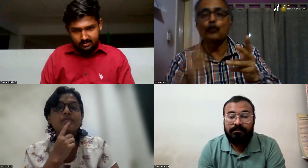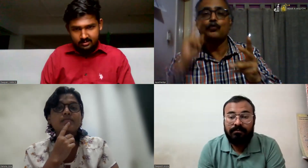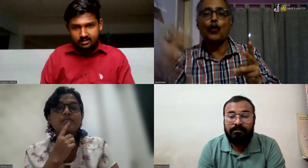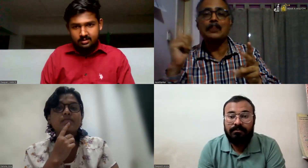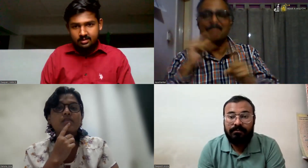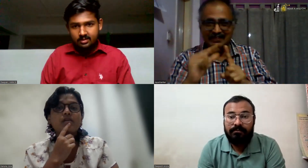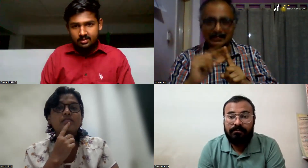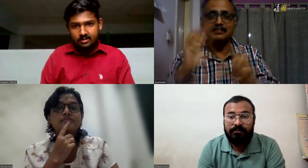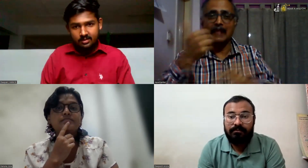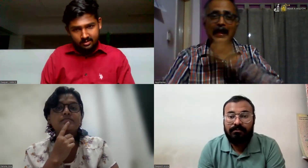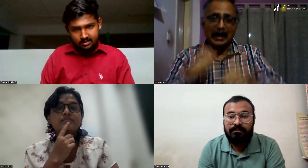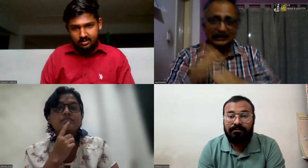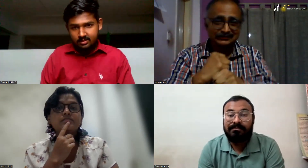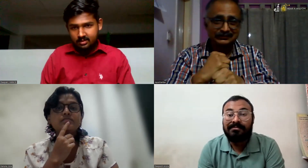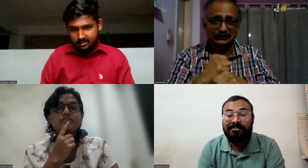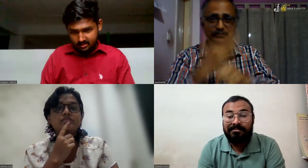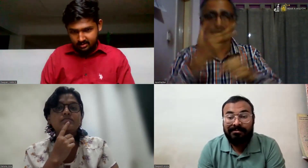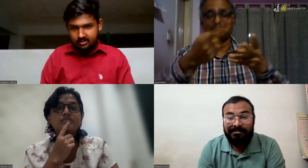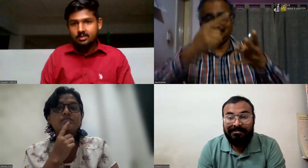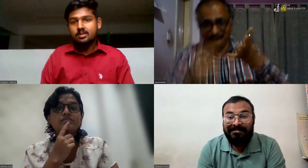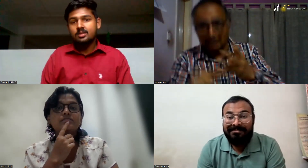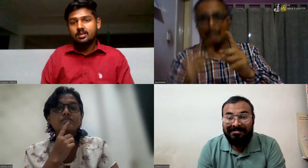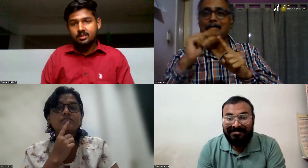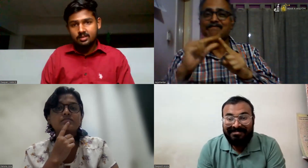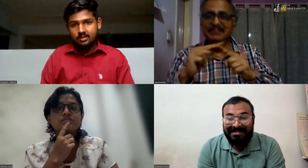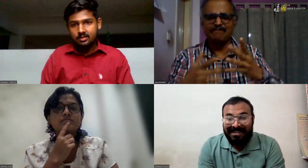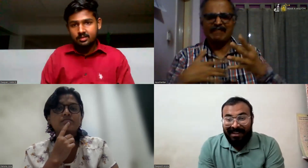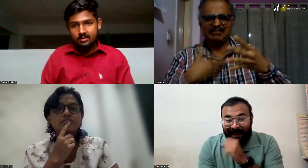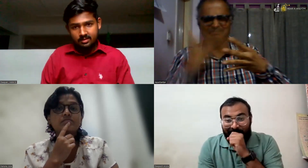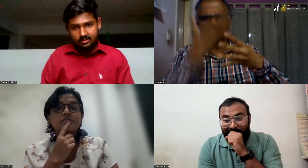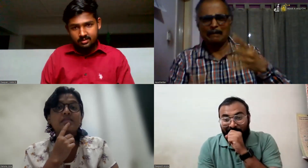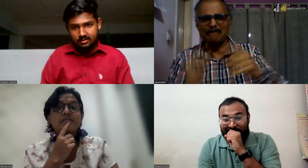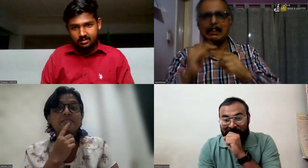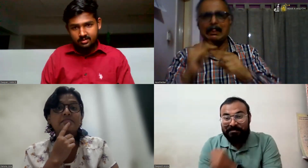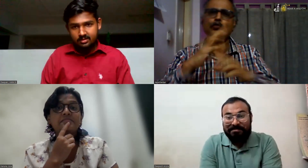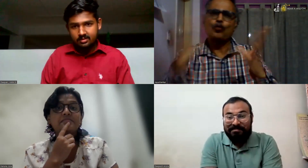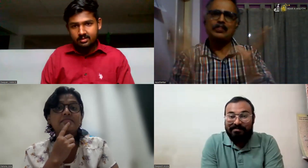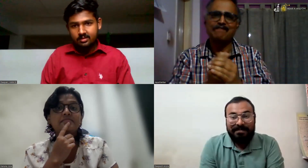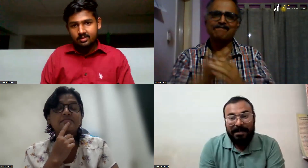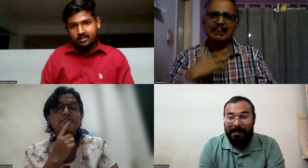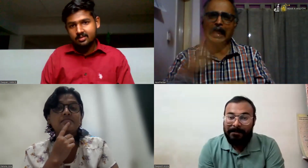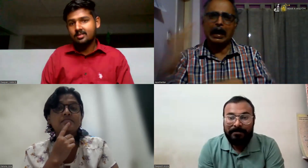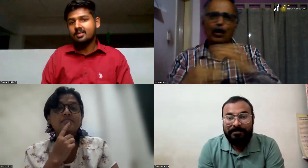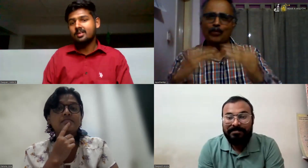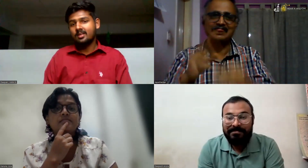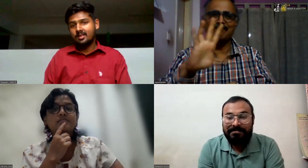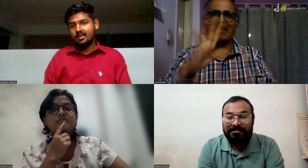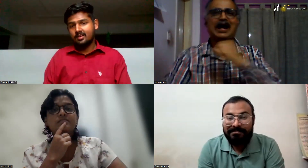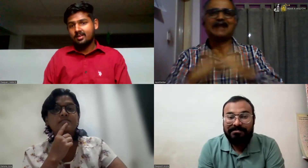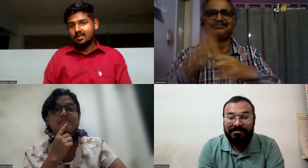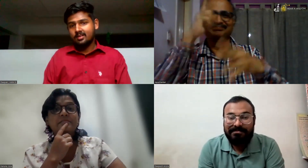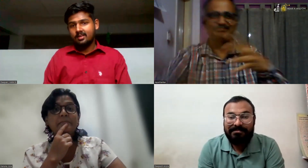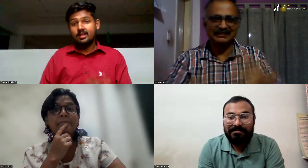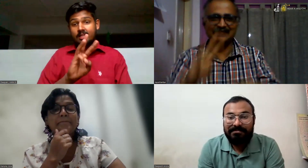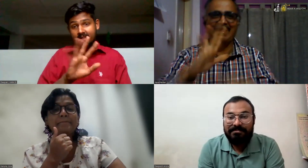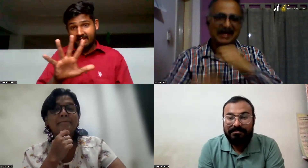into some other works as well, in the private sector only. So there are kind of 3 to 4 works